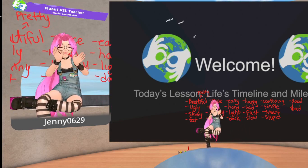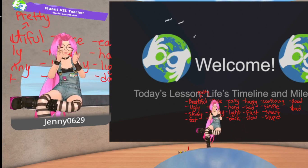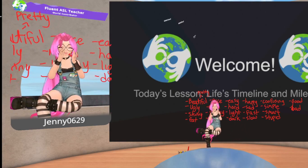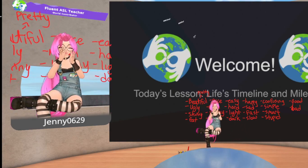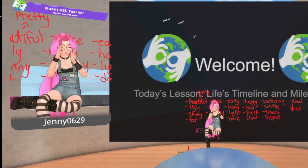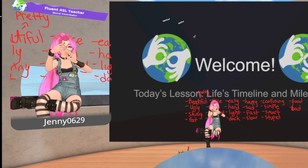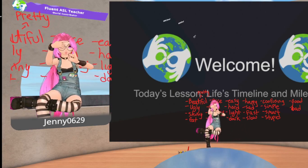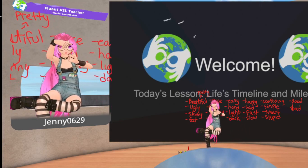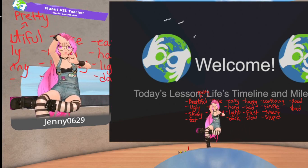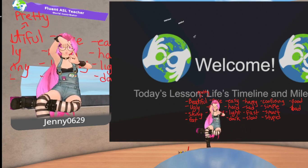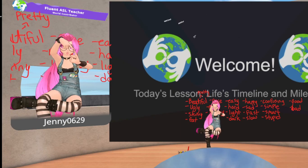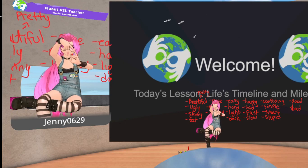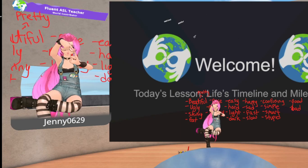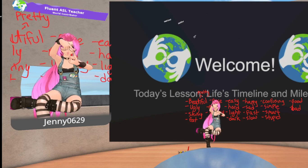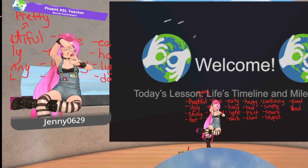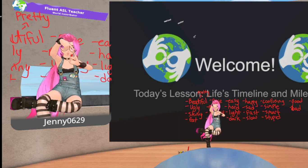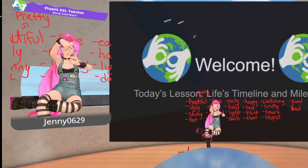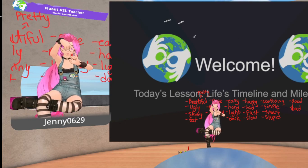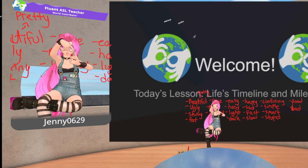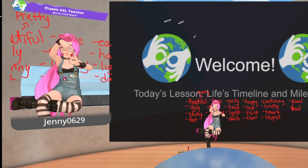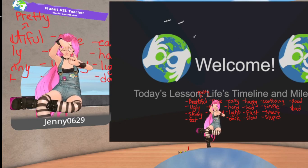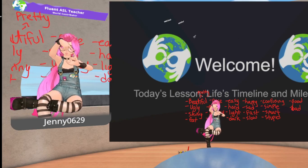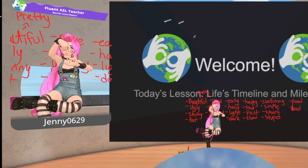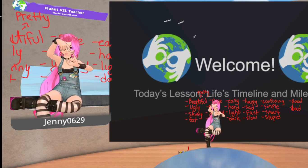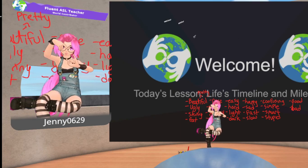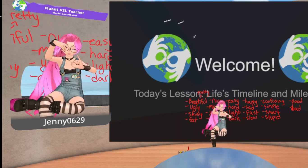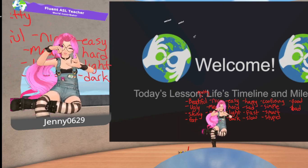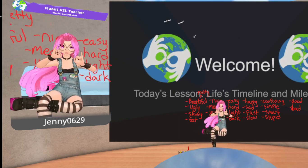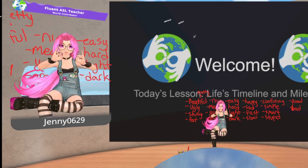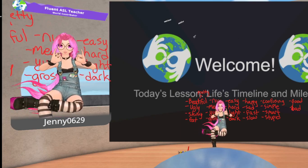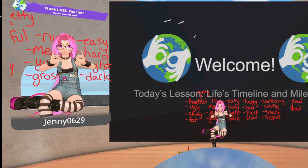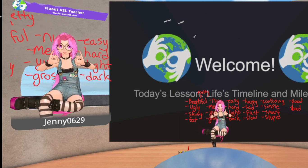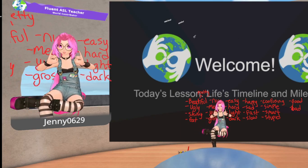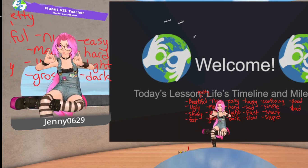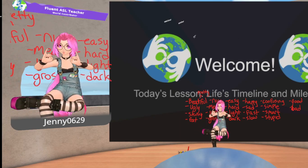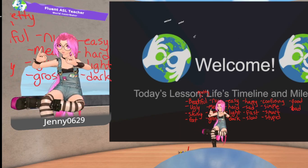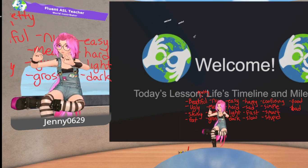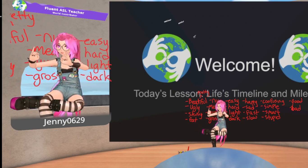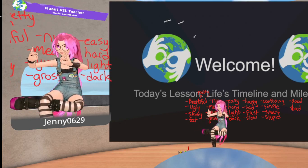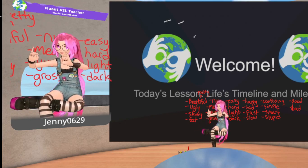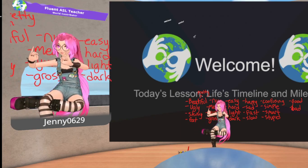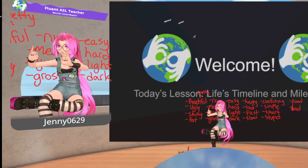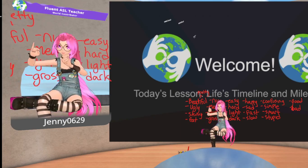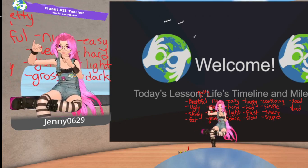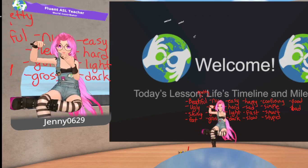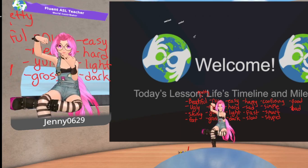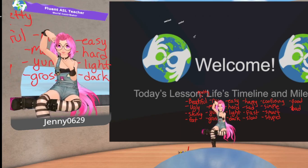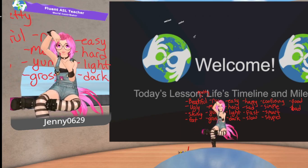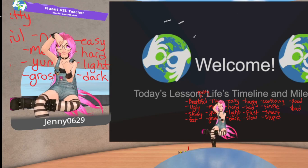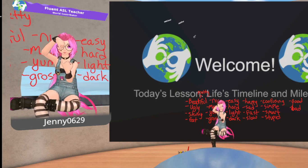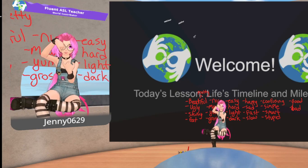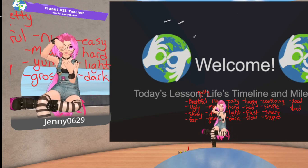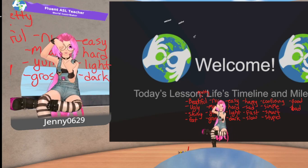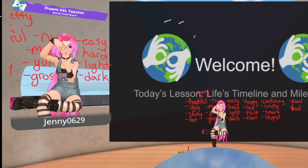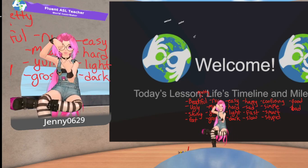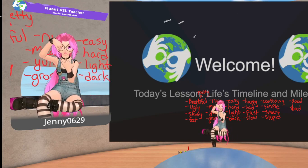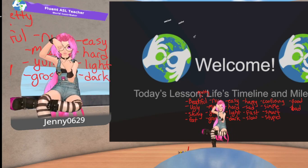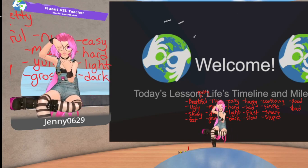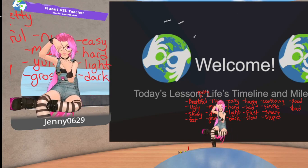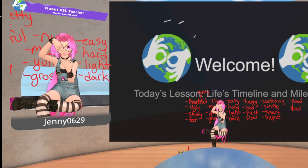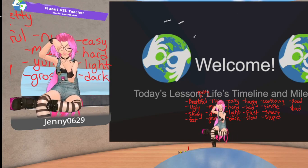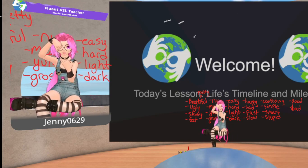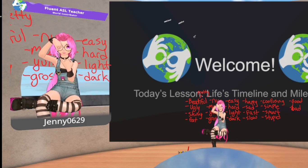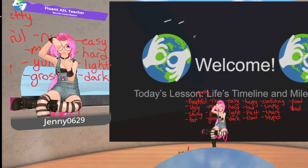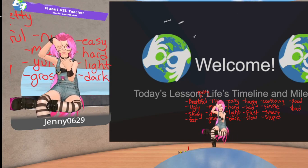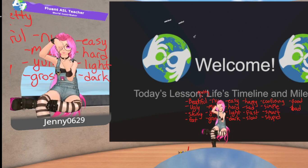the skinniest one is going to be your pinky. This is your skinniest finger. So you're going to use two pinkies. You're going to put your palms